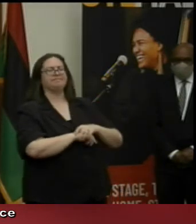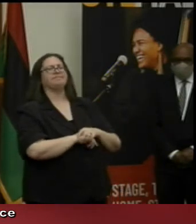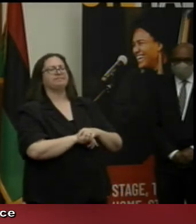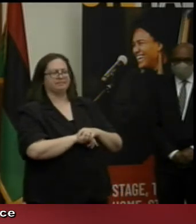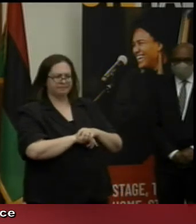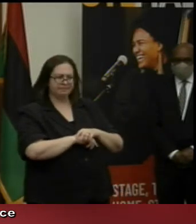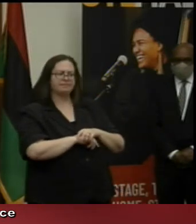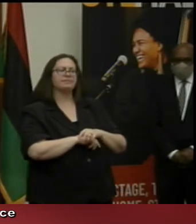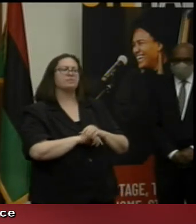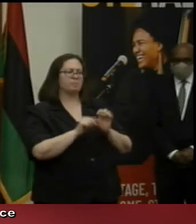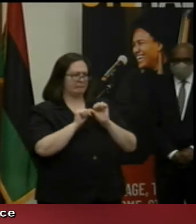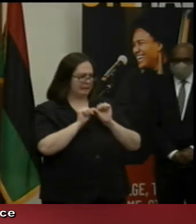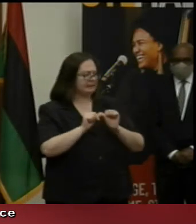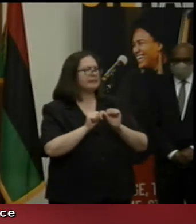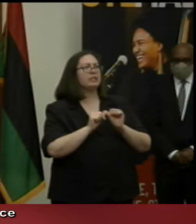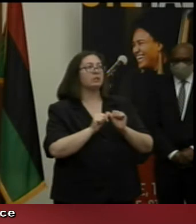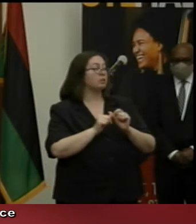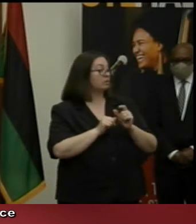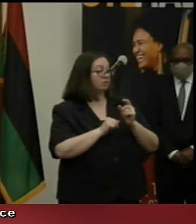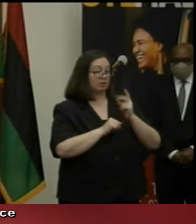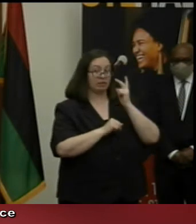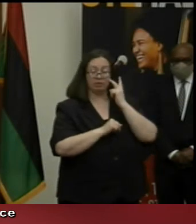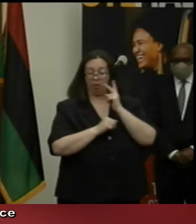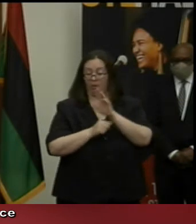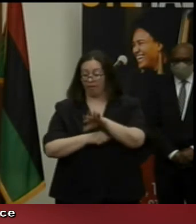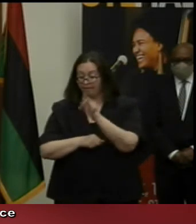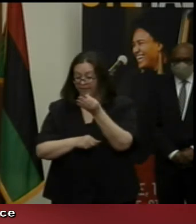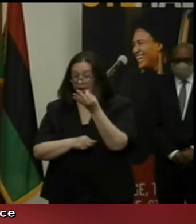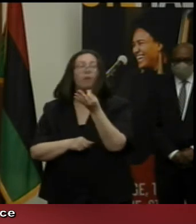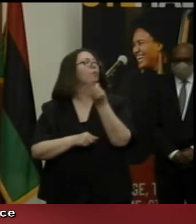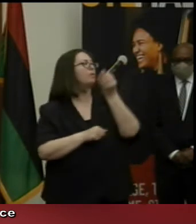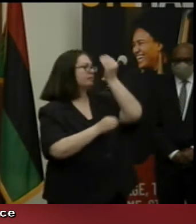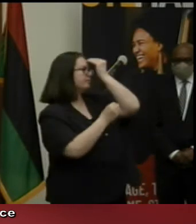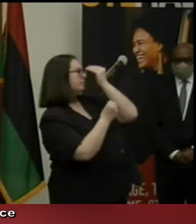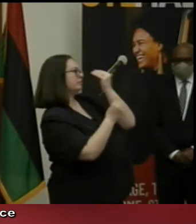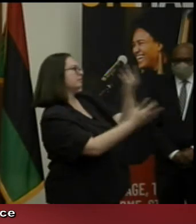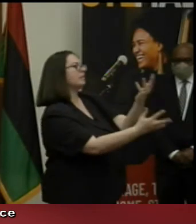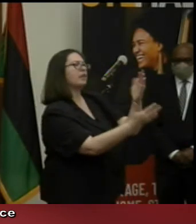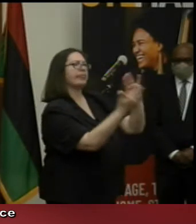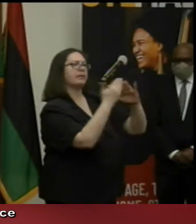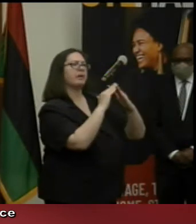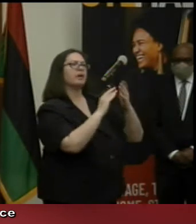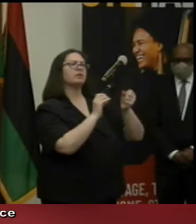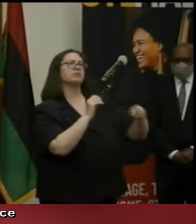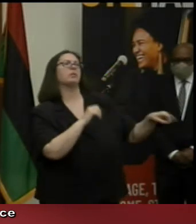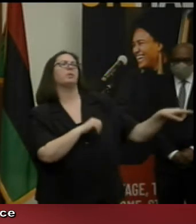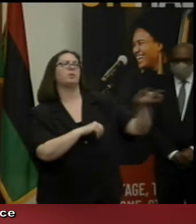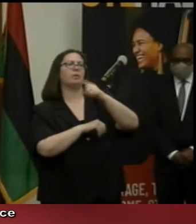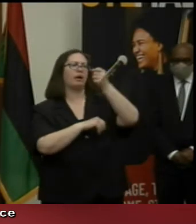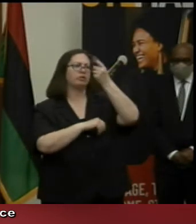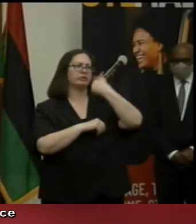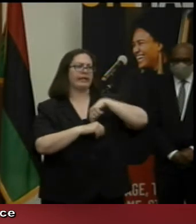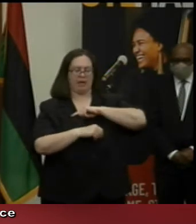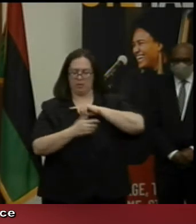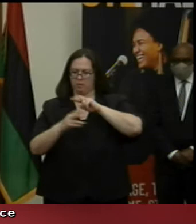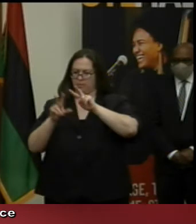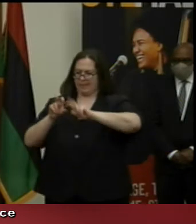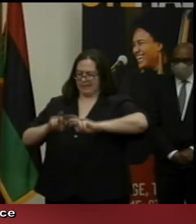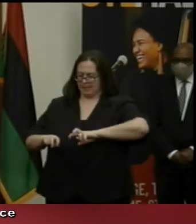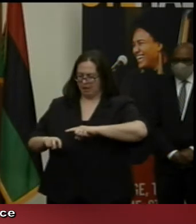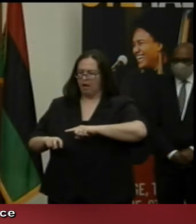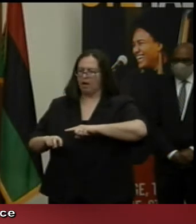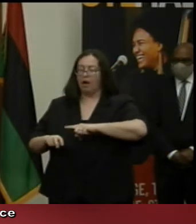to communicate our findings to the community so that the community can understand what we're seeing and why we're making